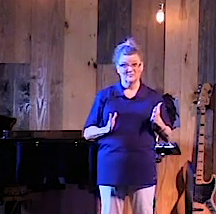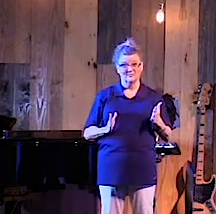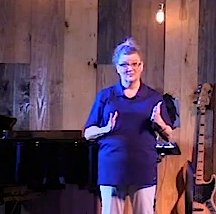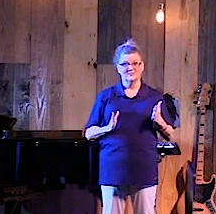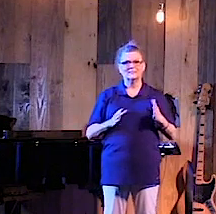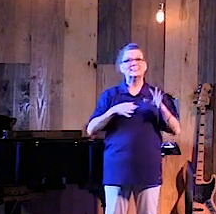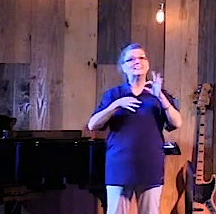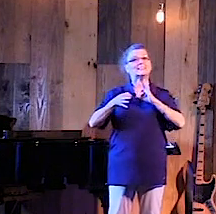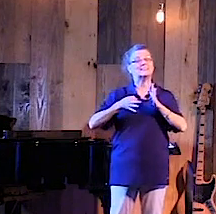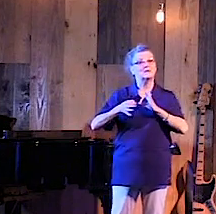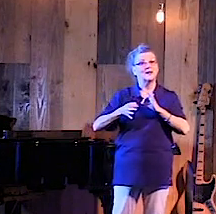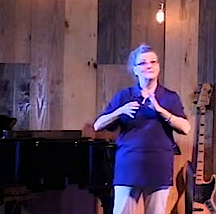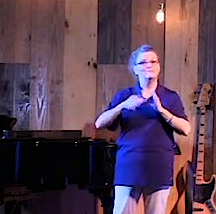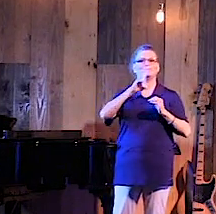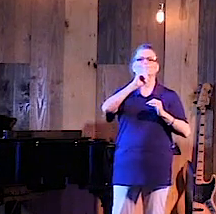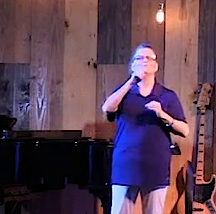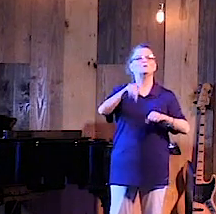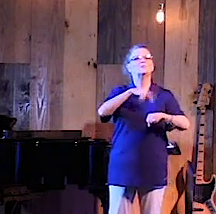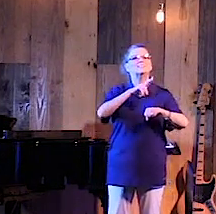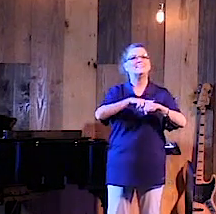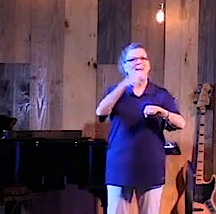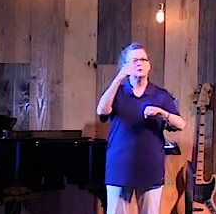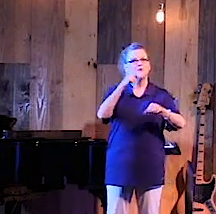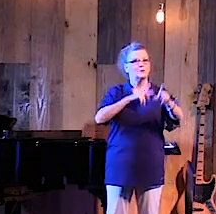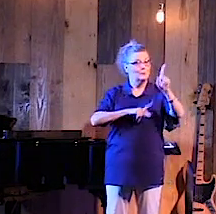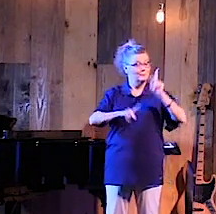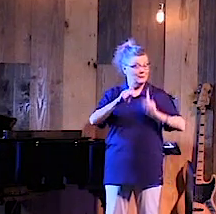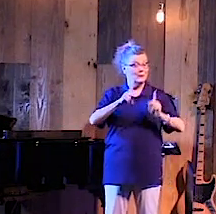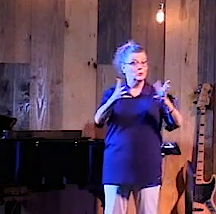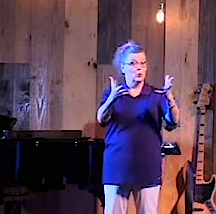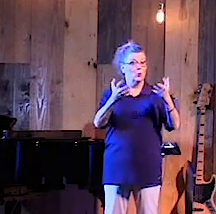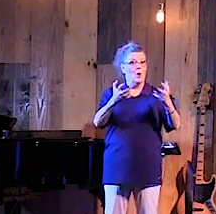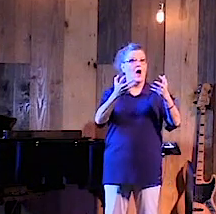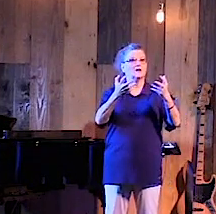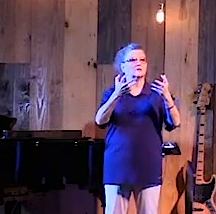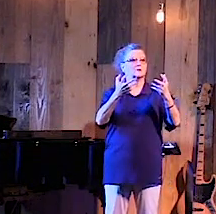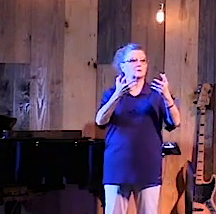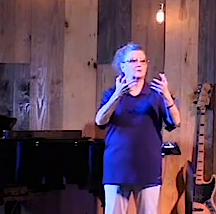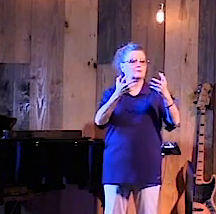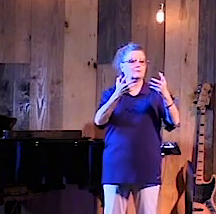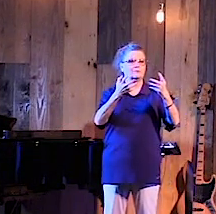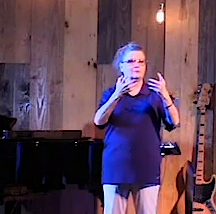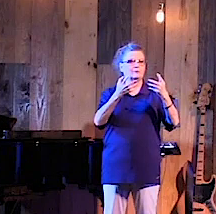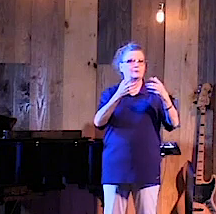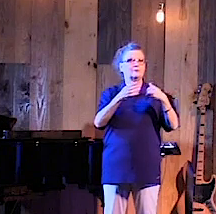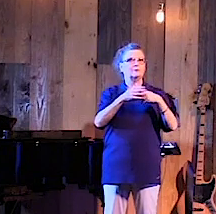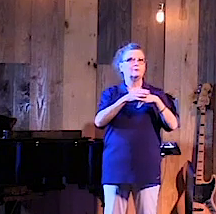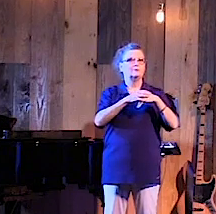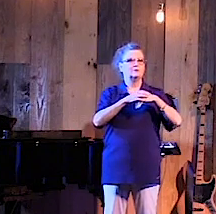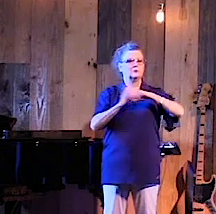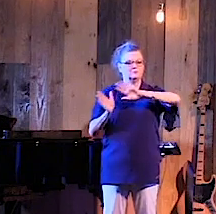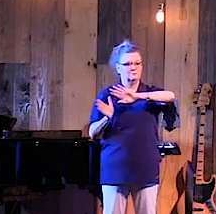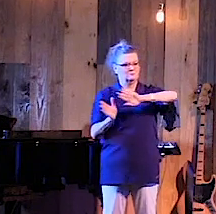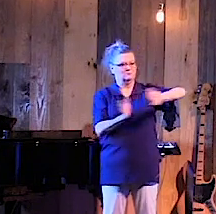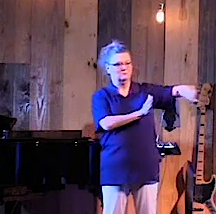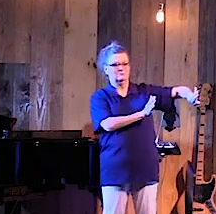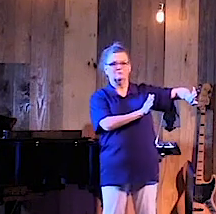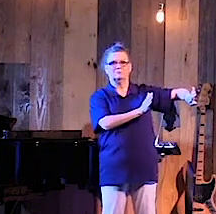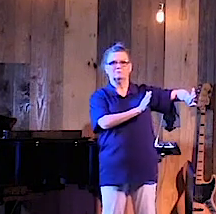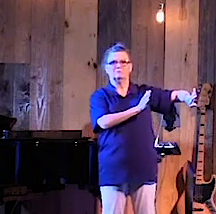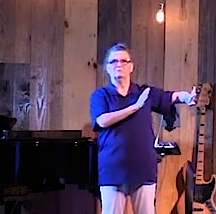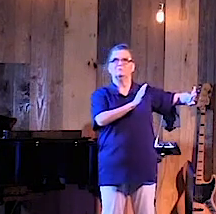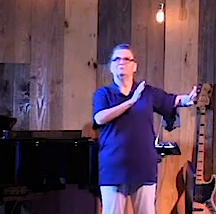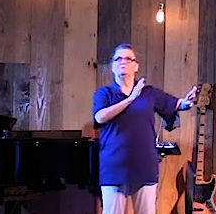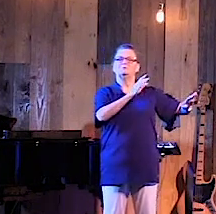It's really natural for people to want to divorce the moral teachings of Jesus from his supernatural